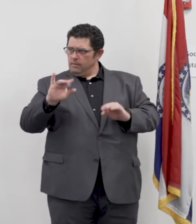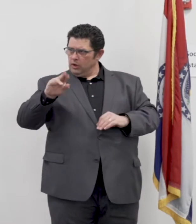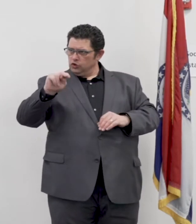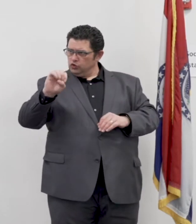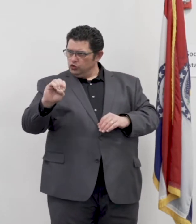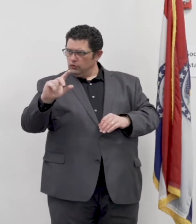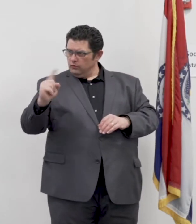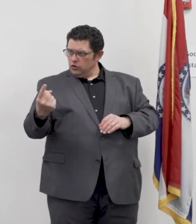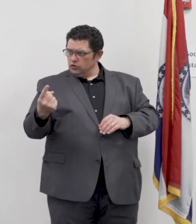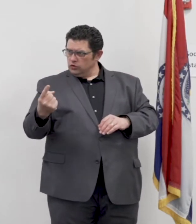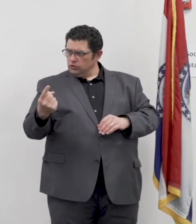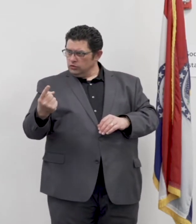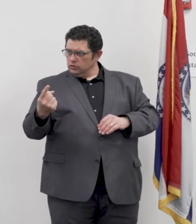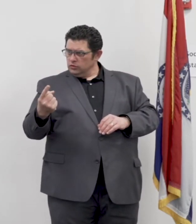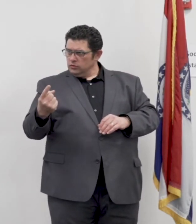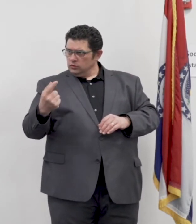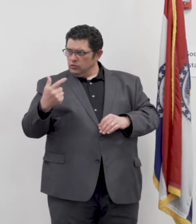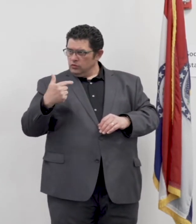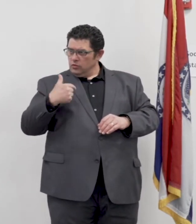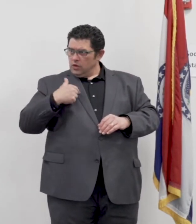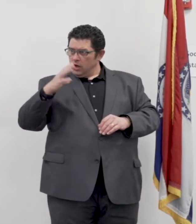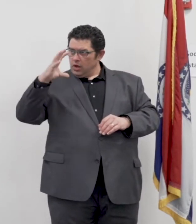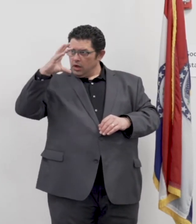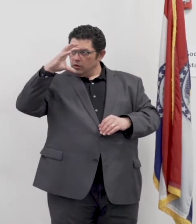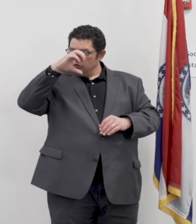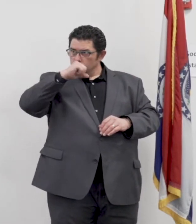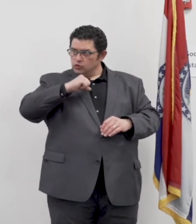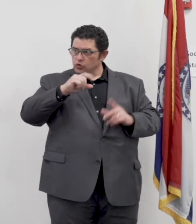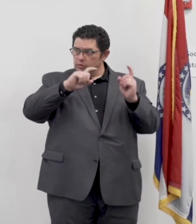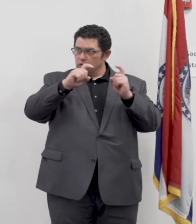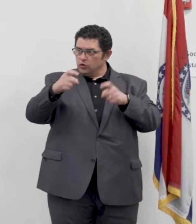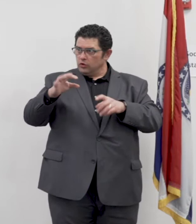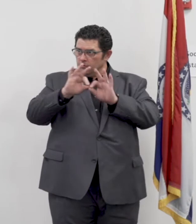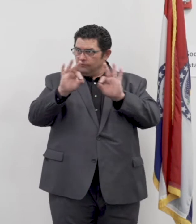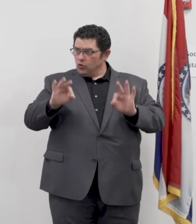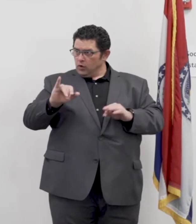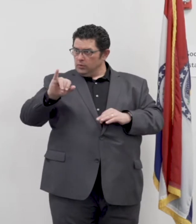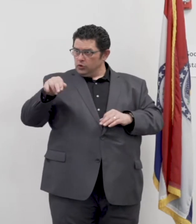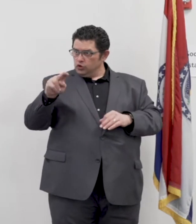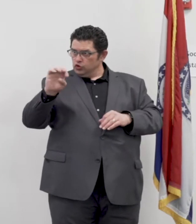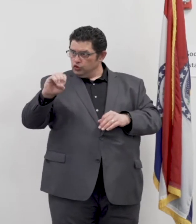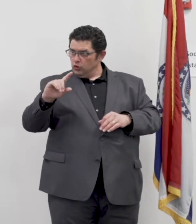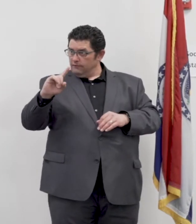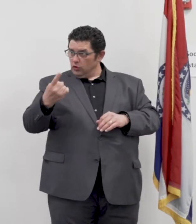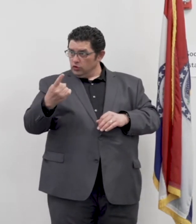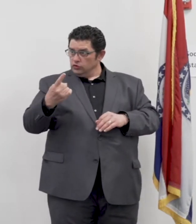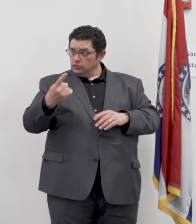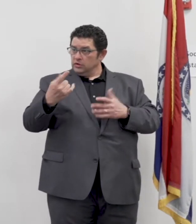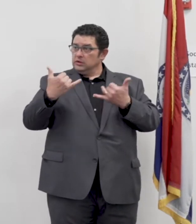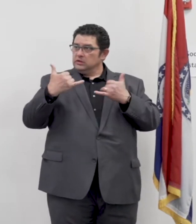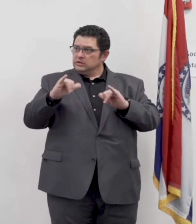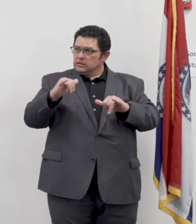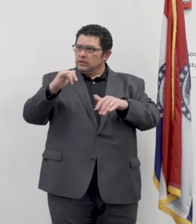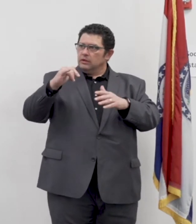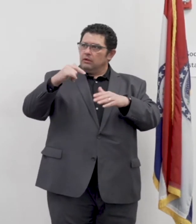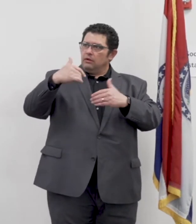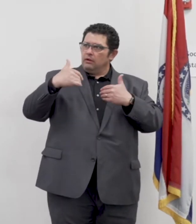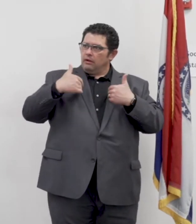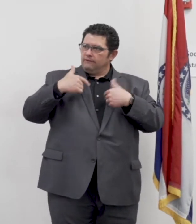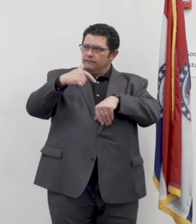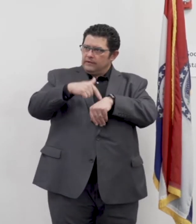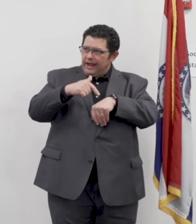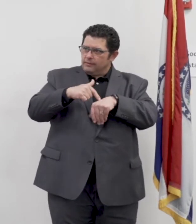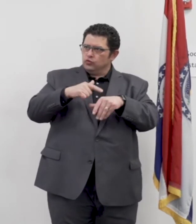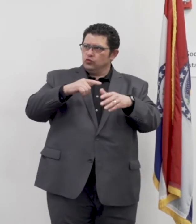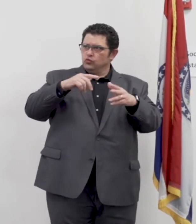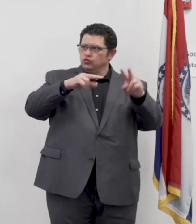imagine that if they turn in the forms on June 1st, there's gonna be another period of time where you're gonna have to review, decide whether